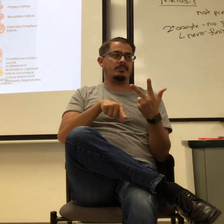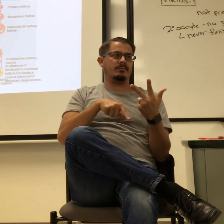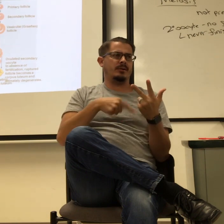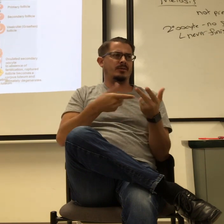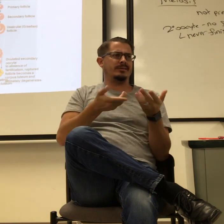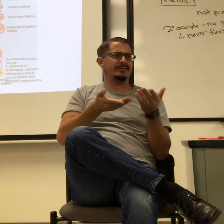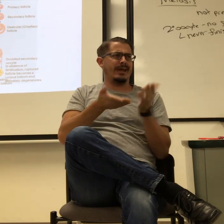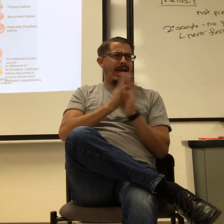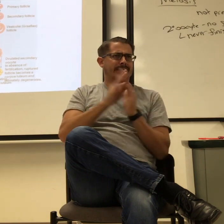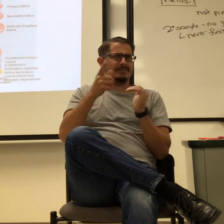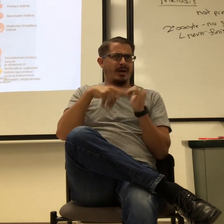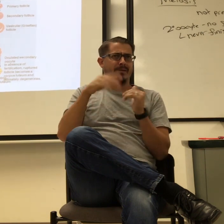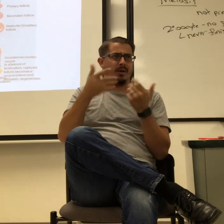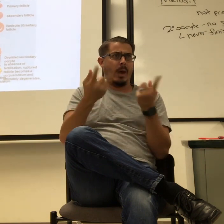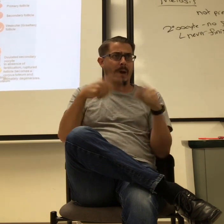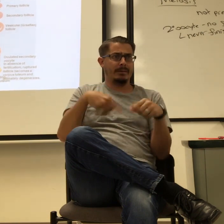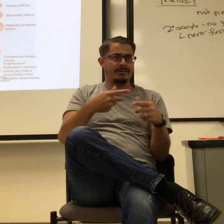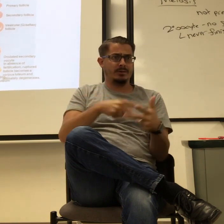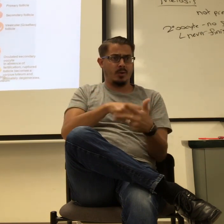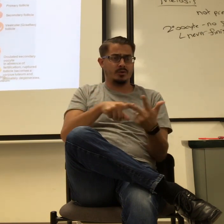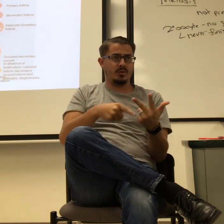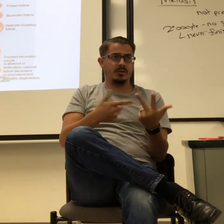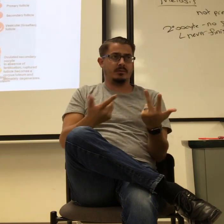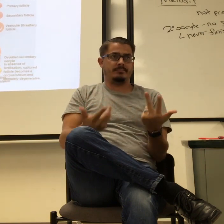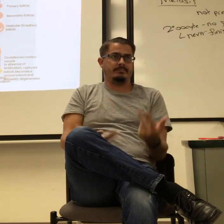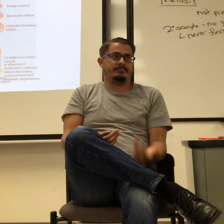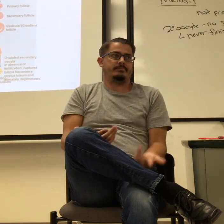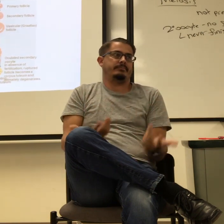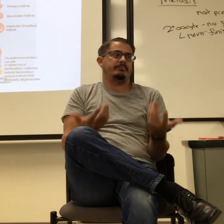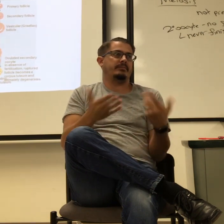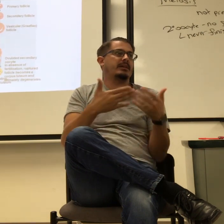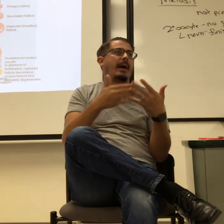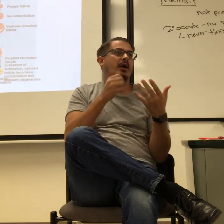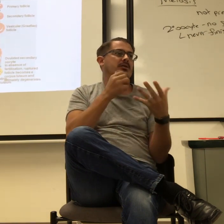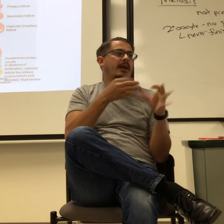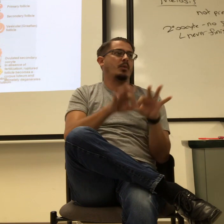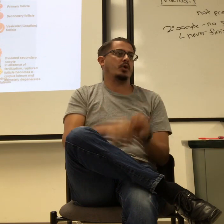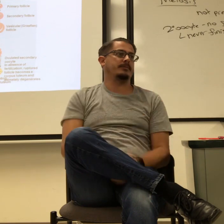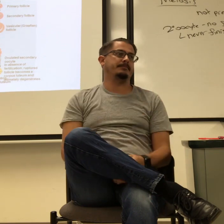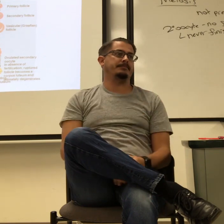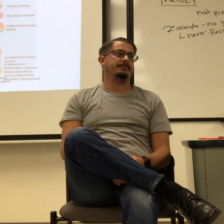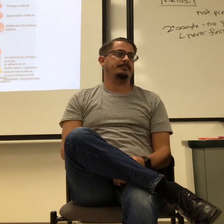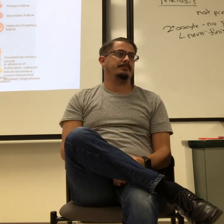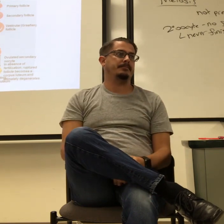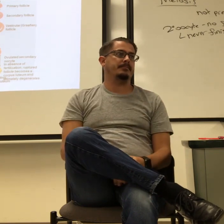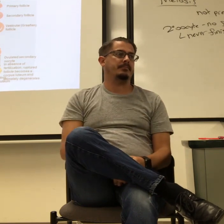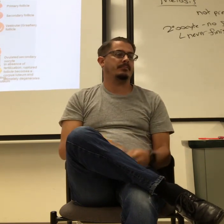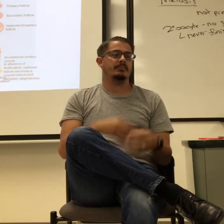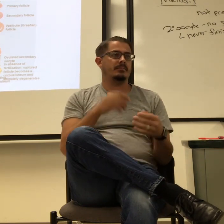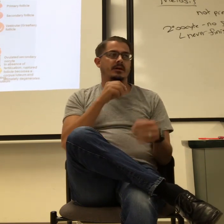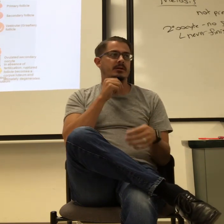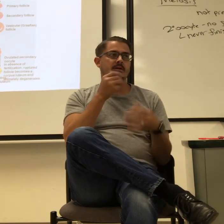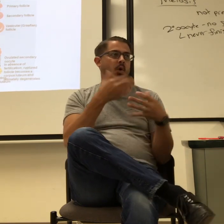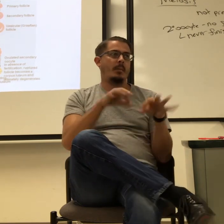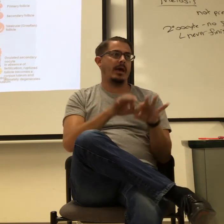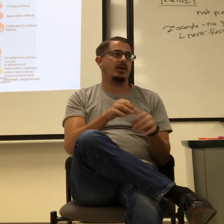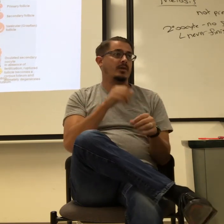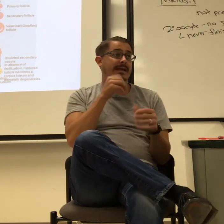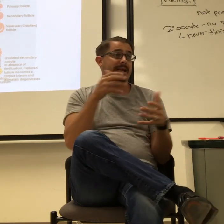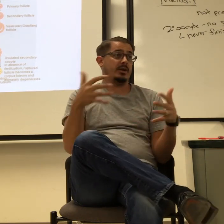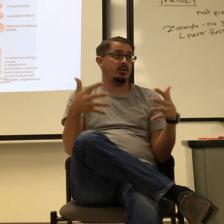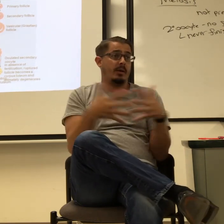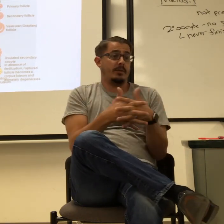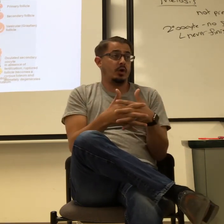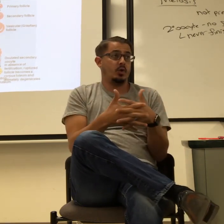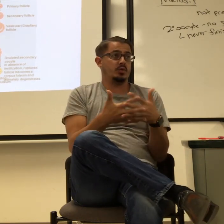asked about this. They're irrelevant. They're not important. They don't matter. They didn't reproduce. So